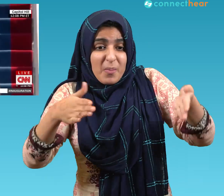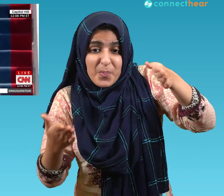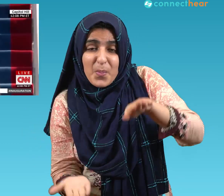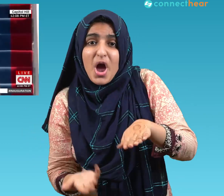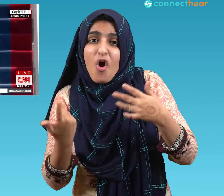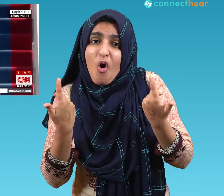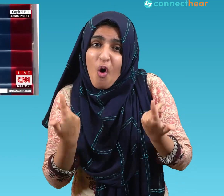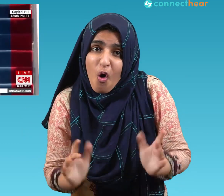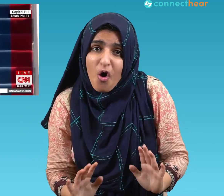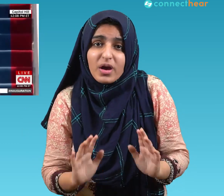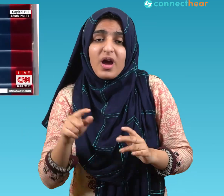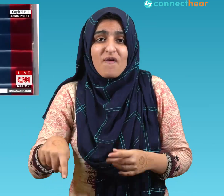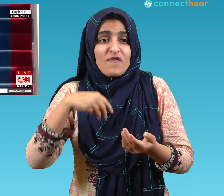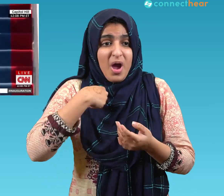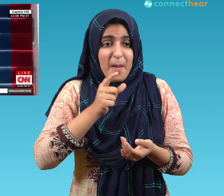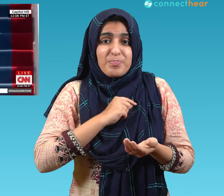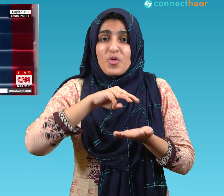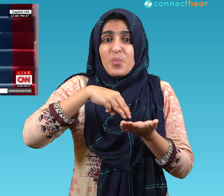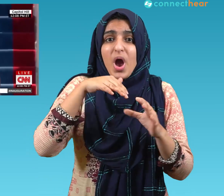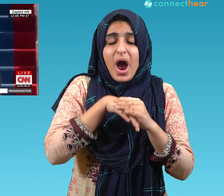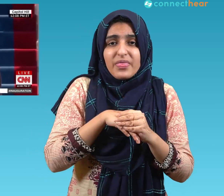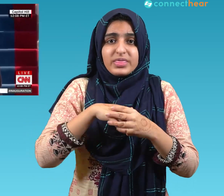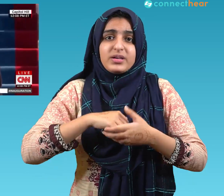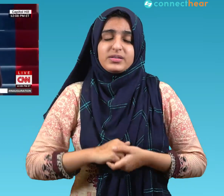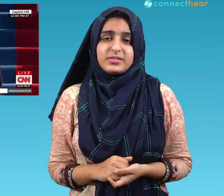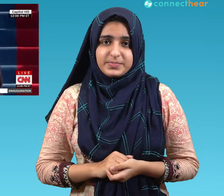left behind, and for our country.